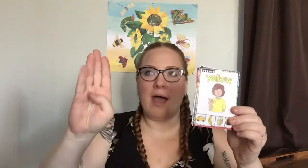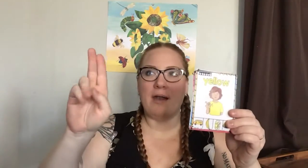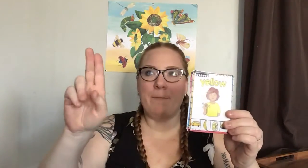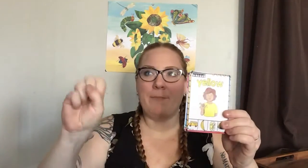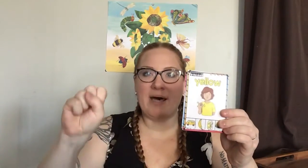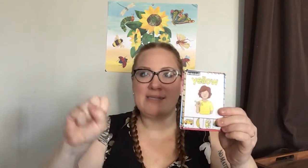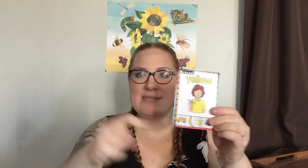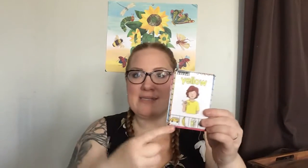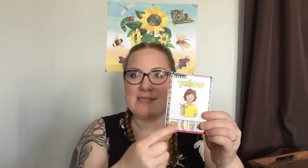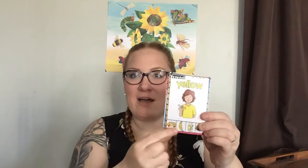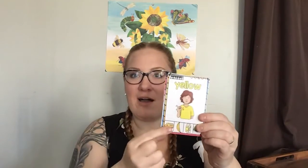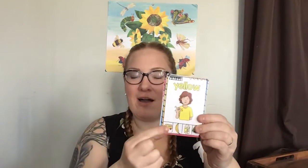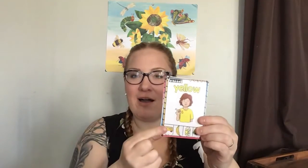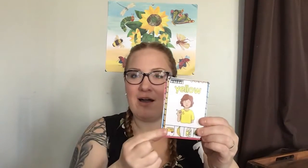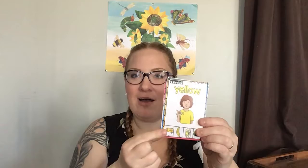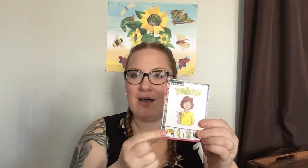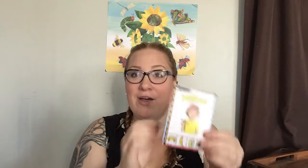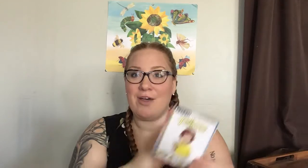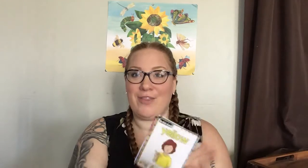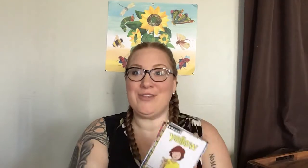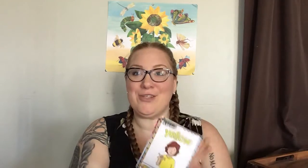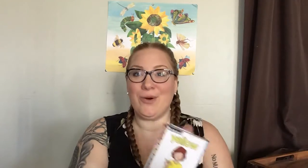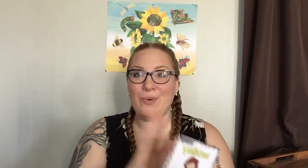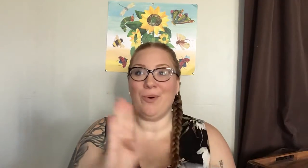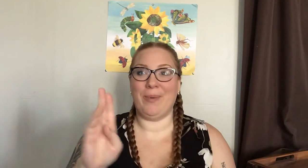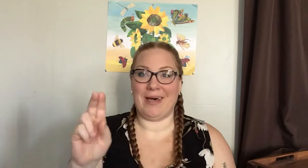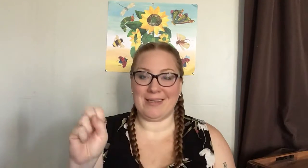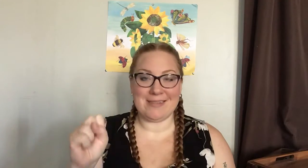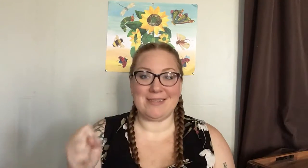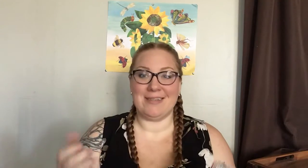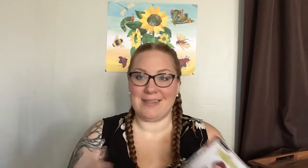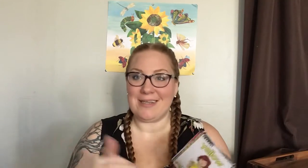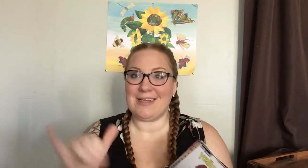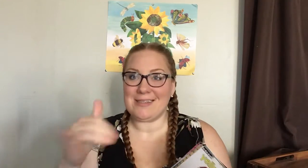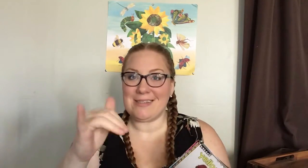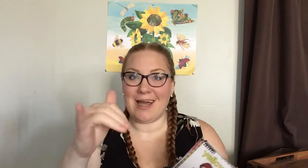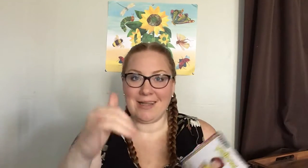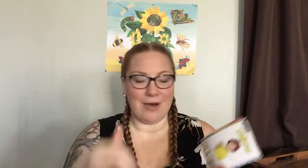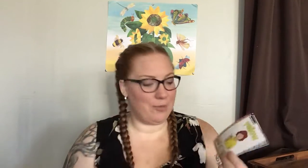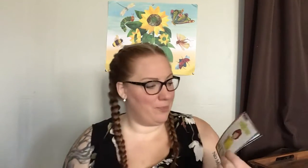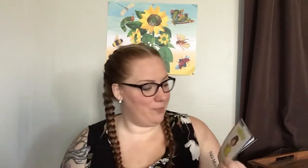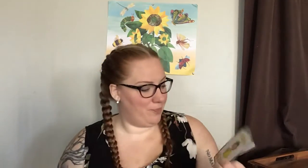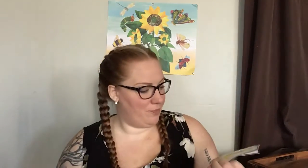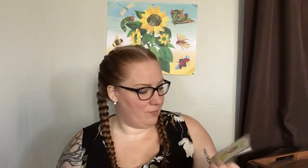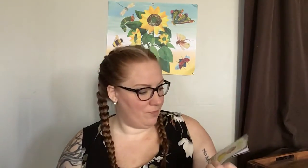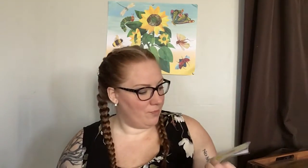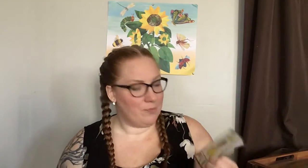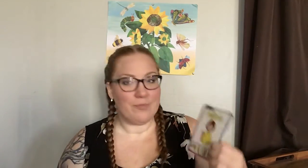And a bus. The school bus is yellow.